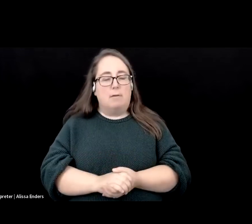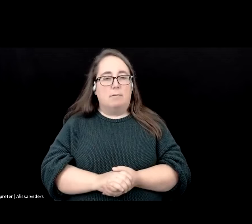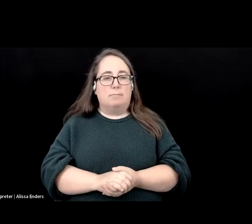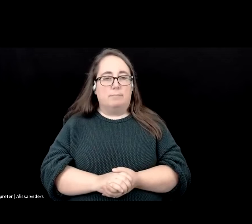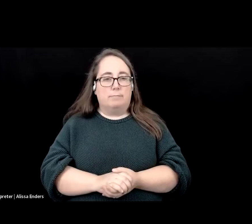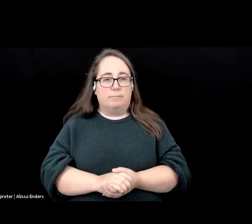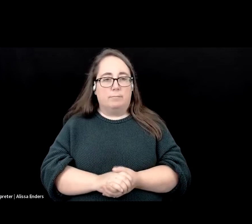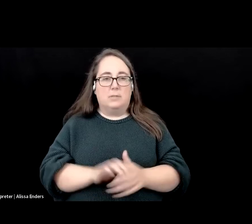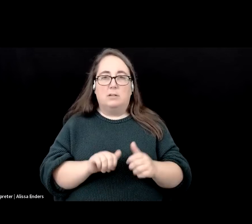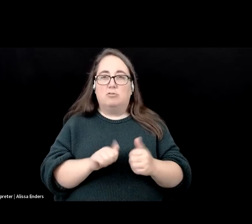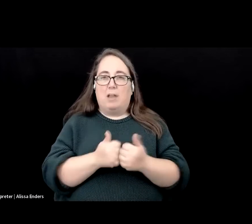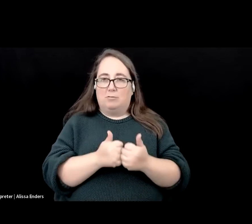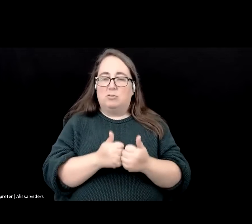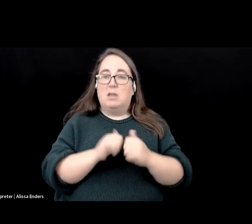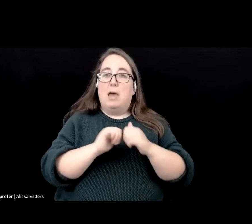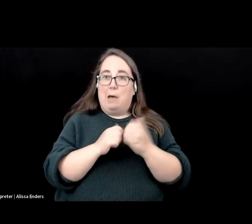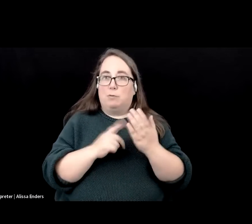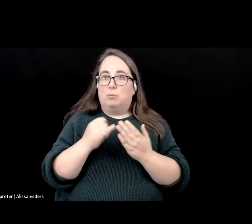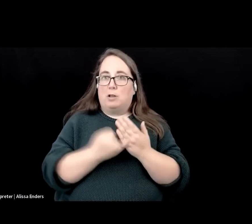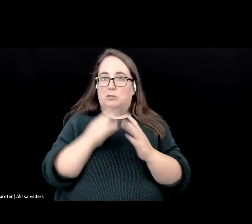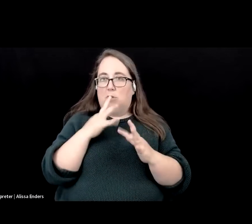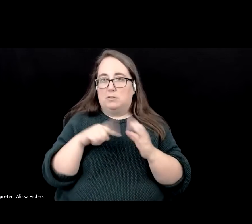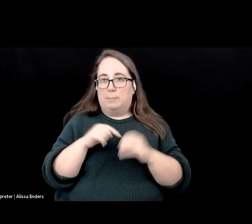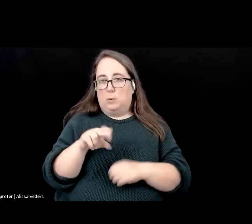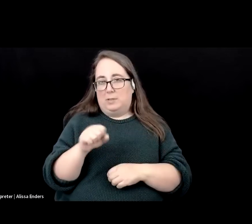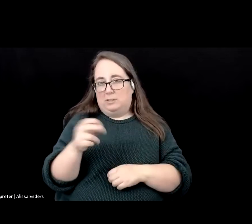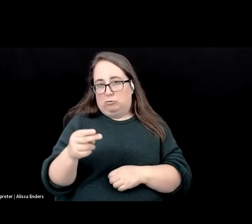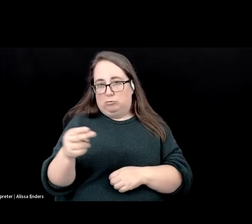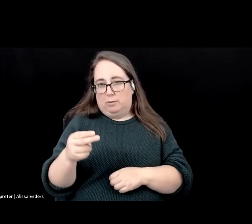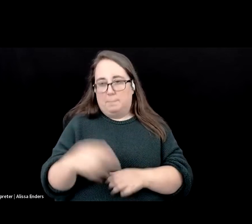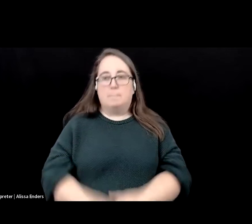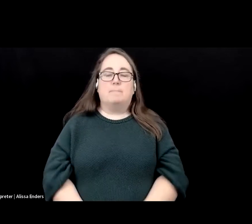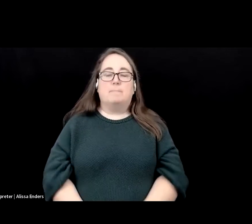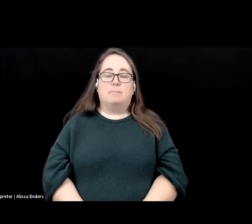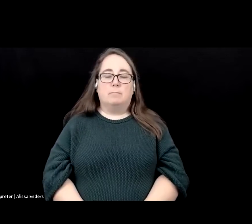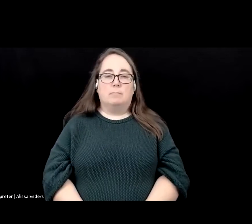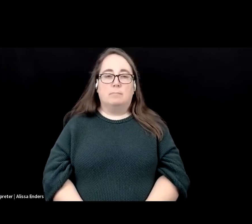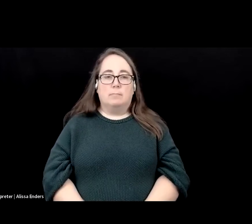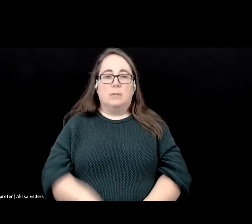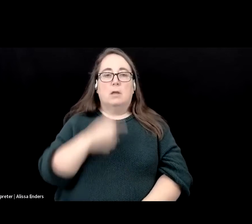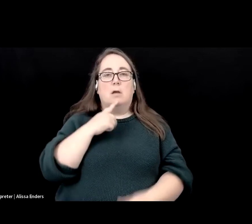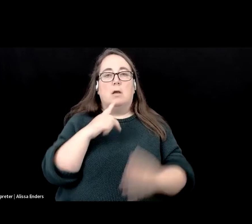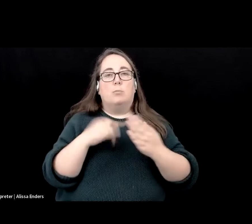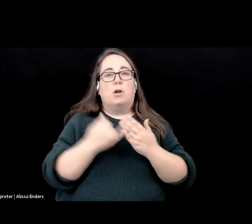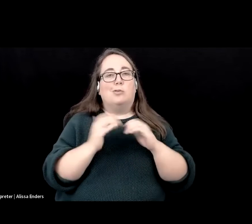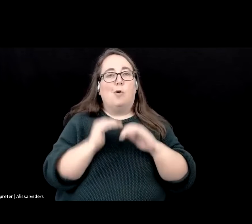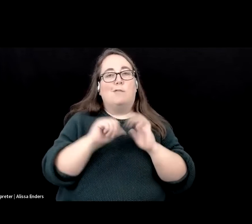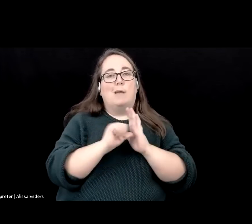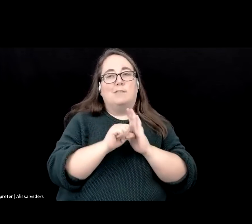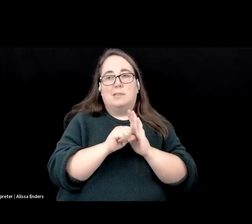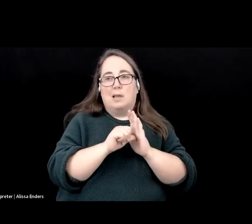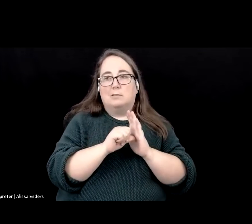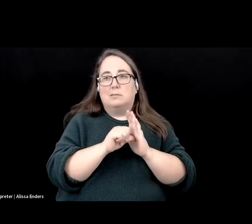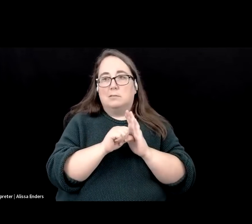challenges the project's framing of US history. It argues, for example, that the project overemphasizes the persistence of